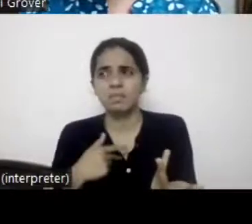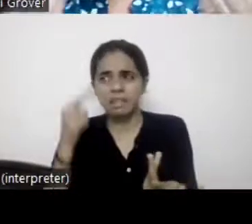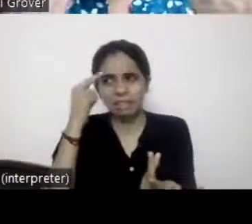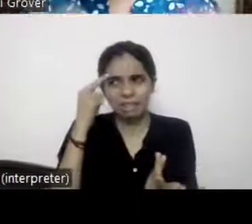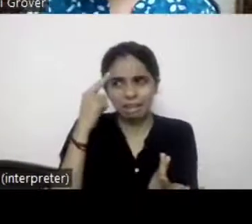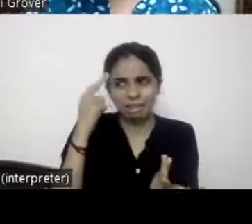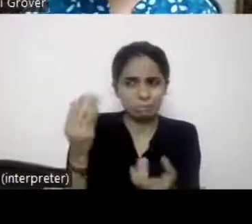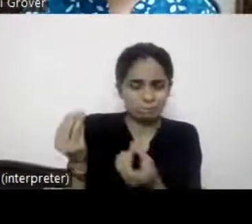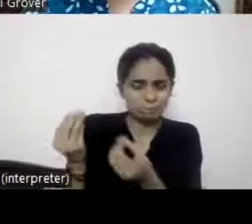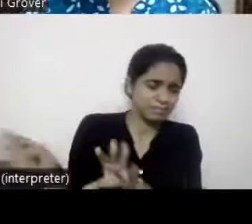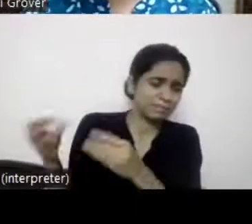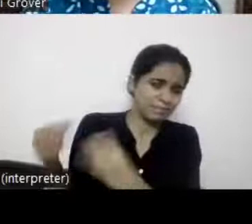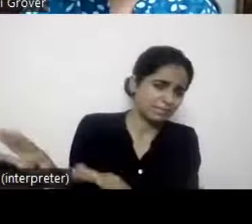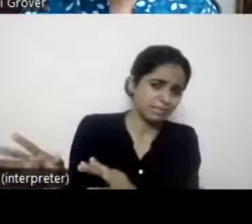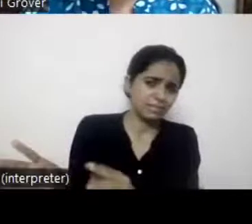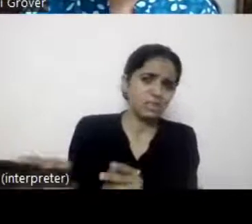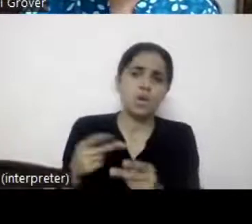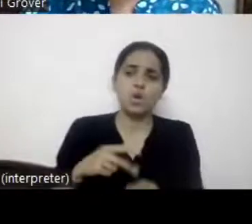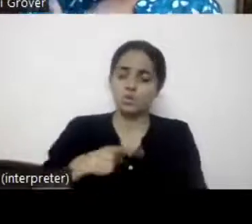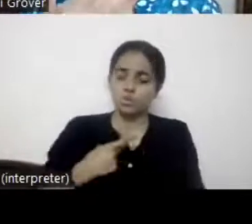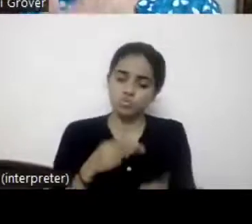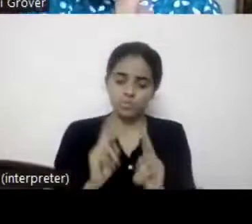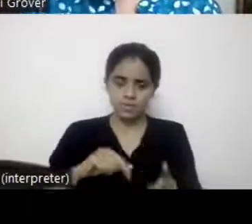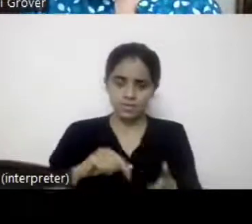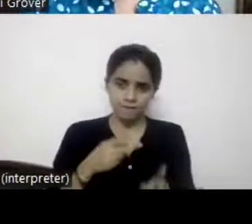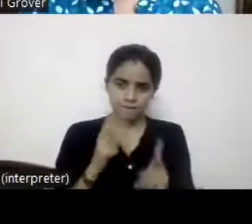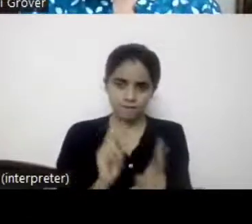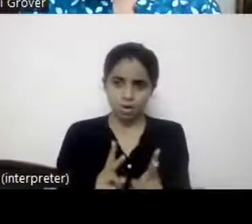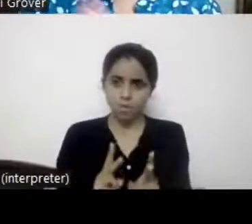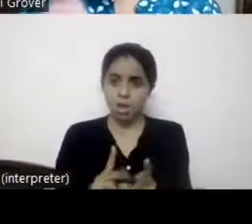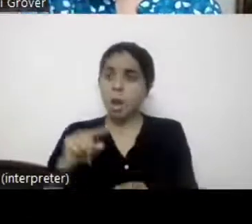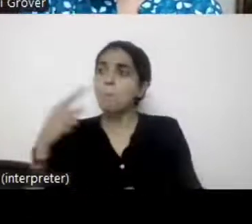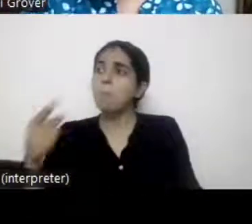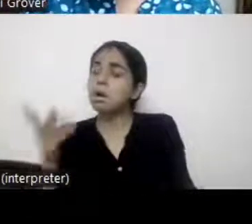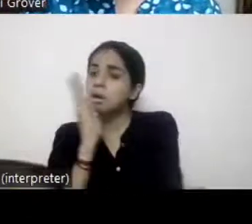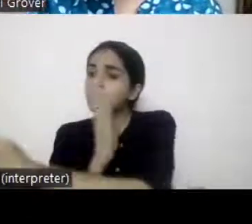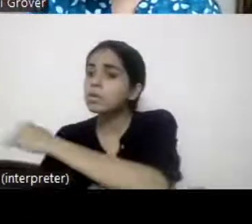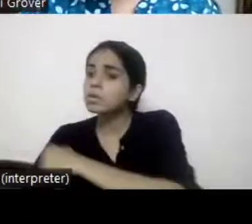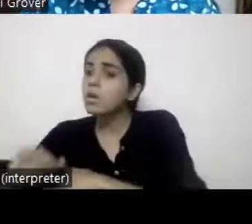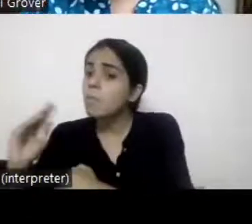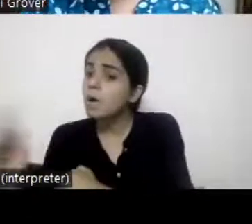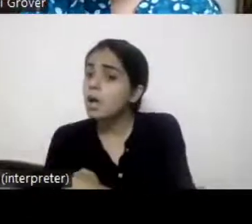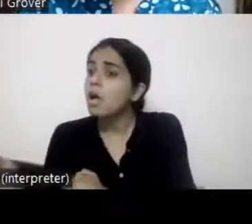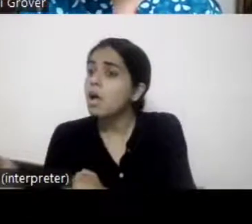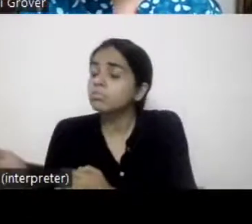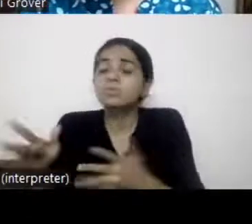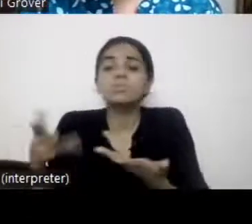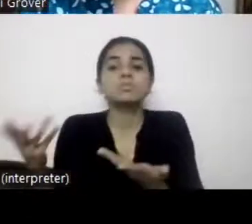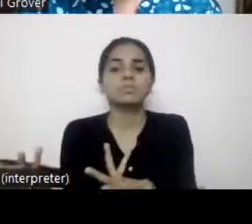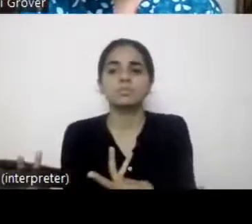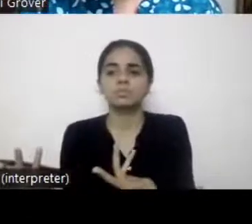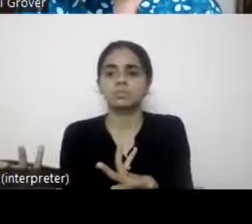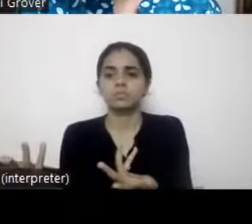create yourself as a normal, and in relation to you, you are creating a deviant there.